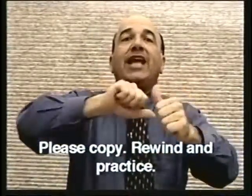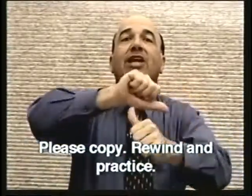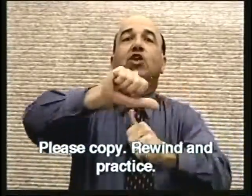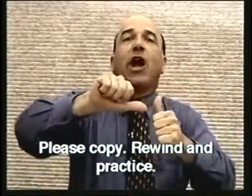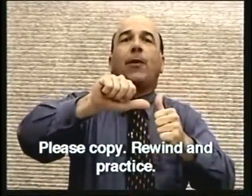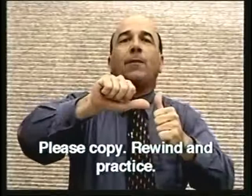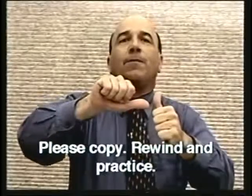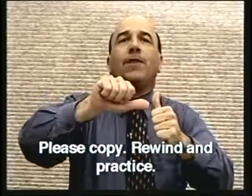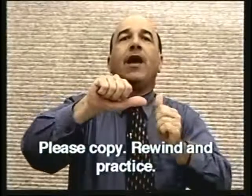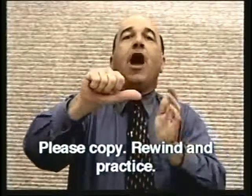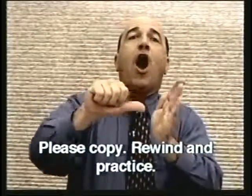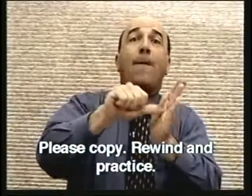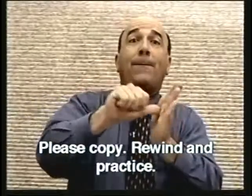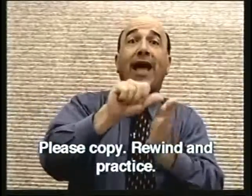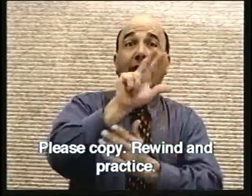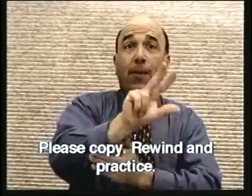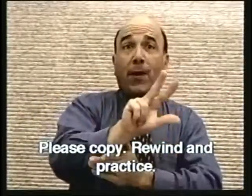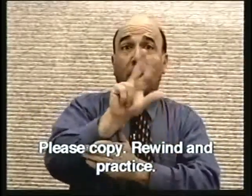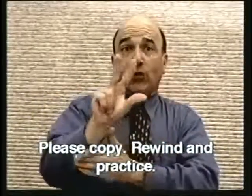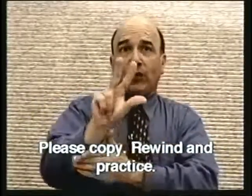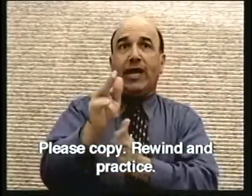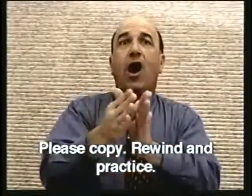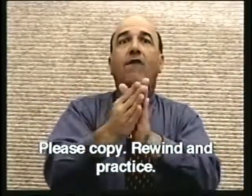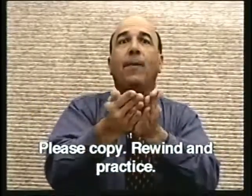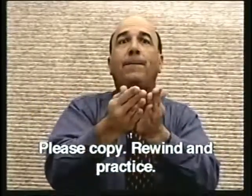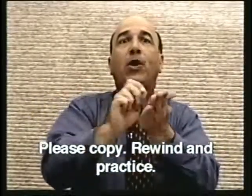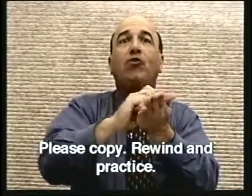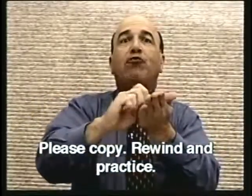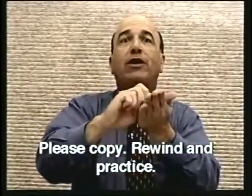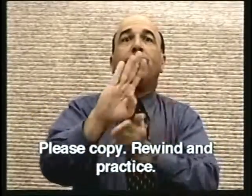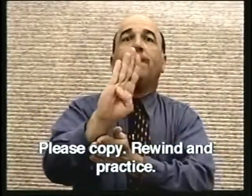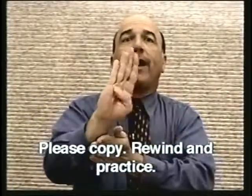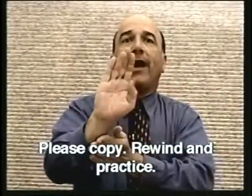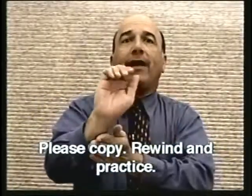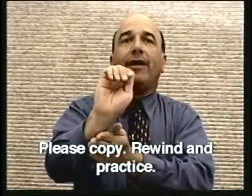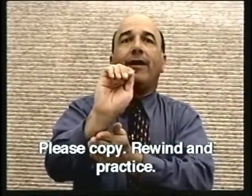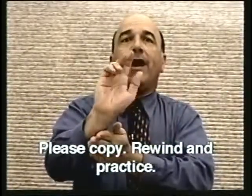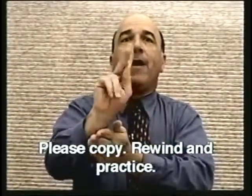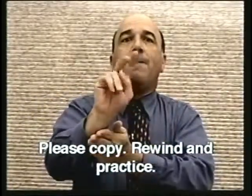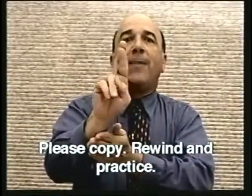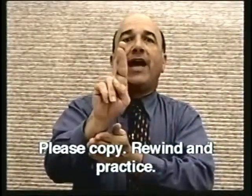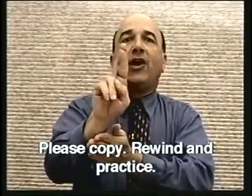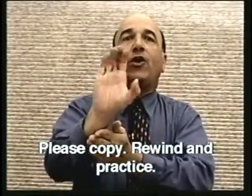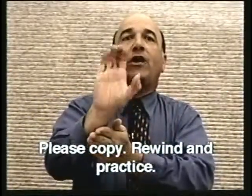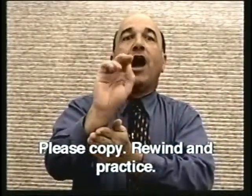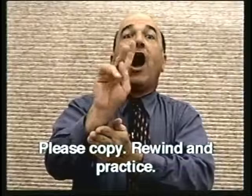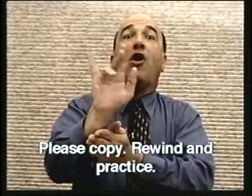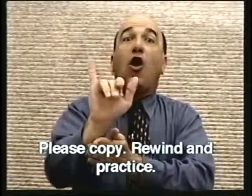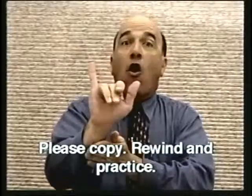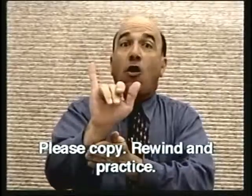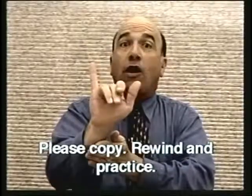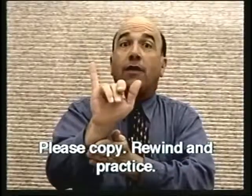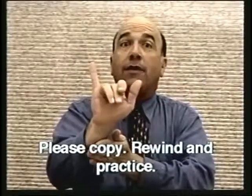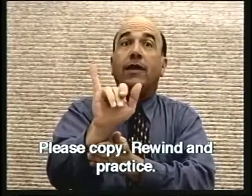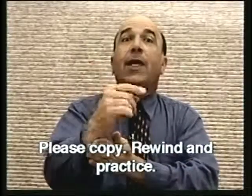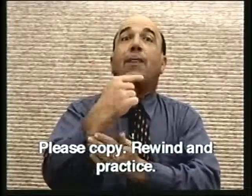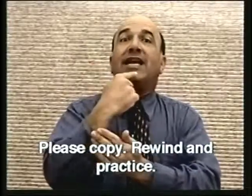each other. On page 33 of a book written by Baker and Coakley, they